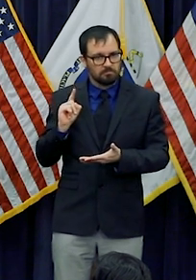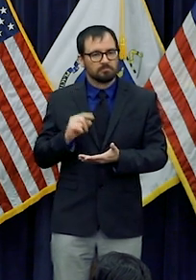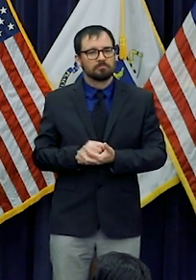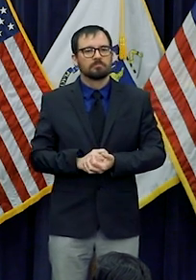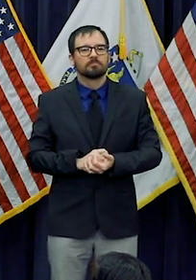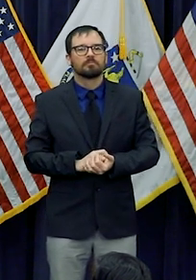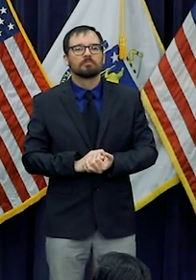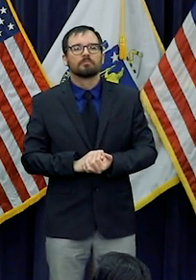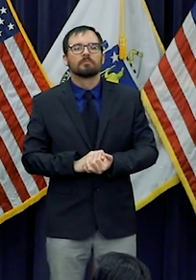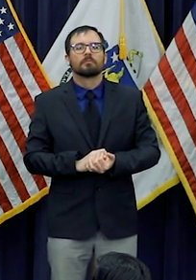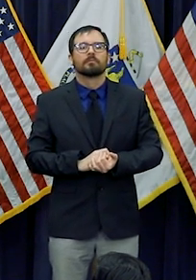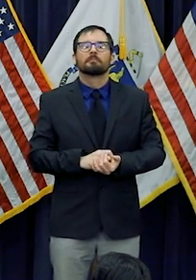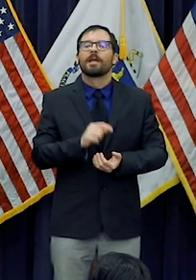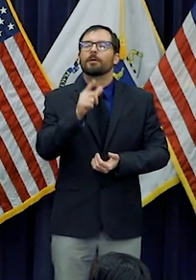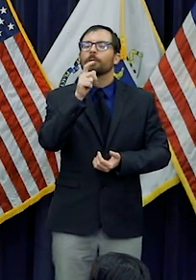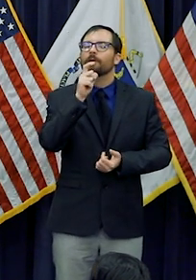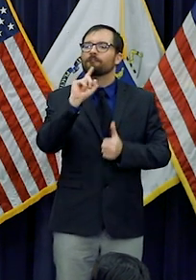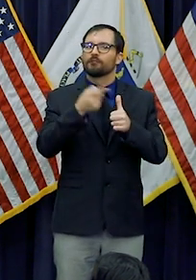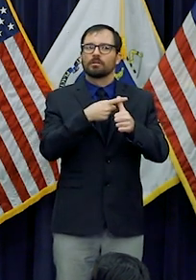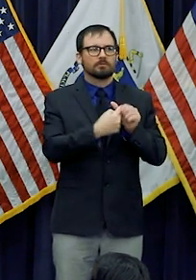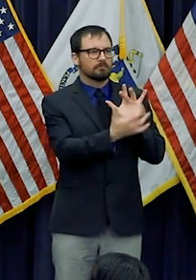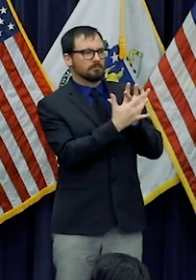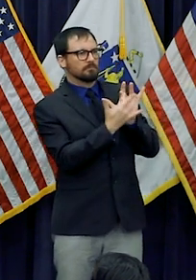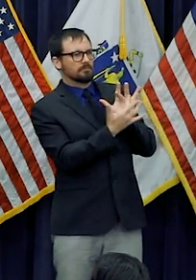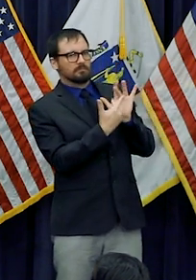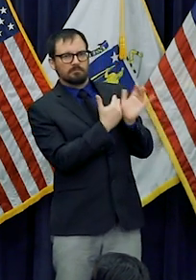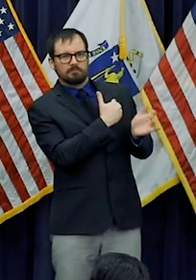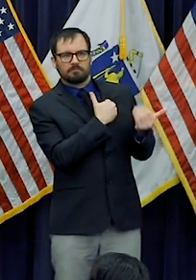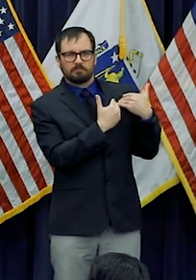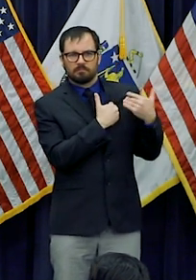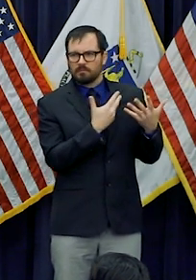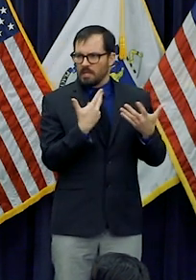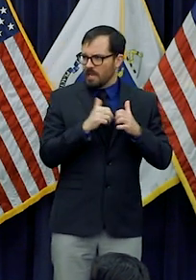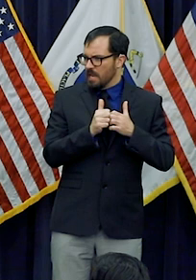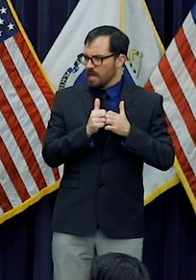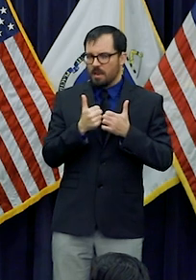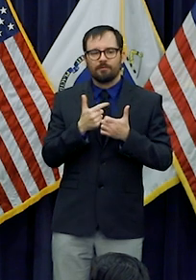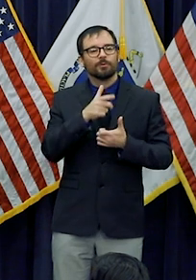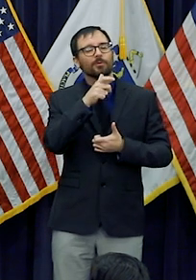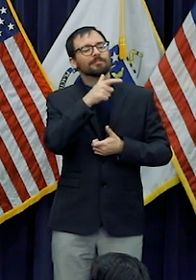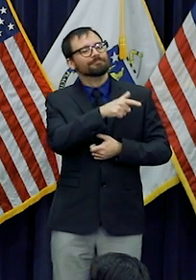second one was the community that manages funerals.